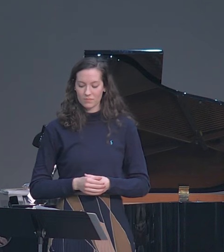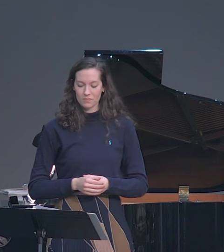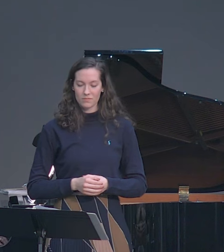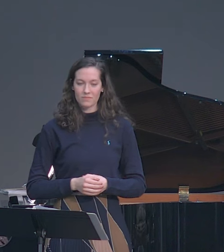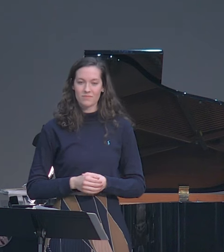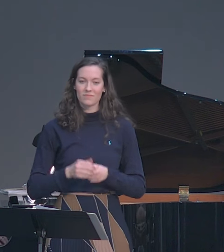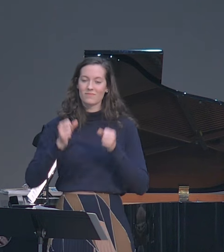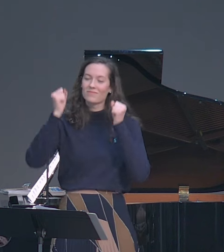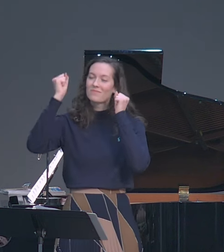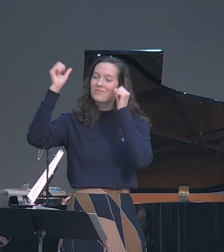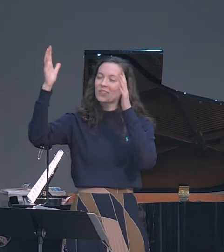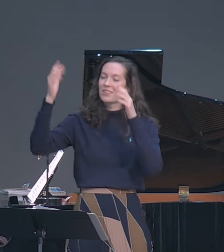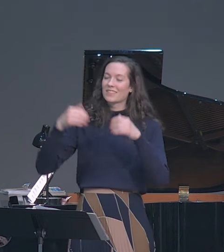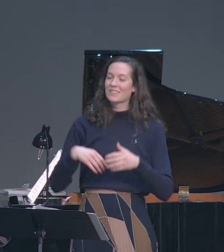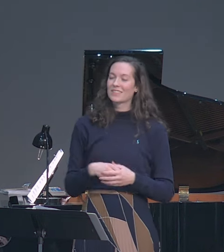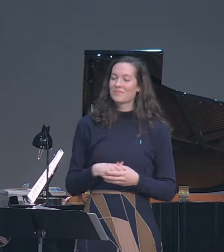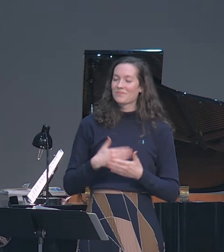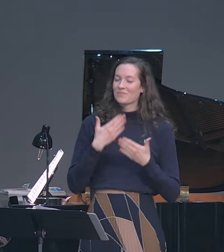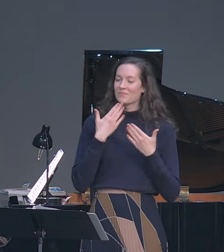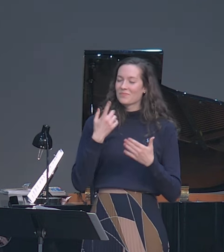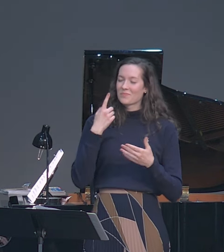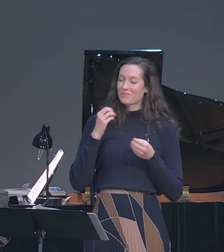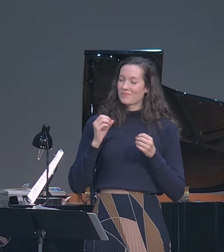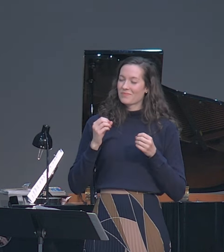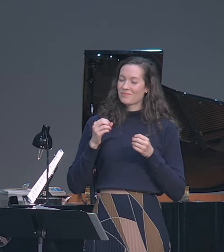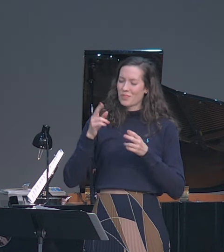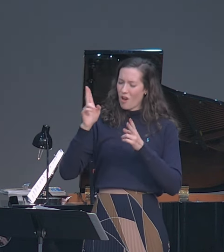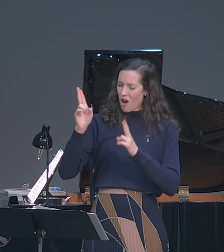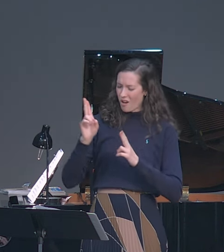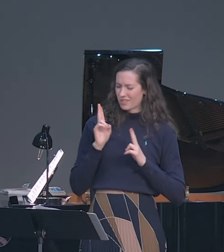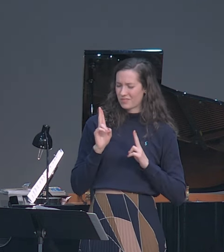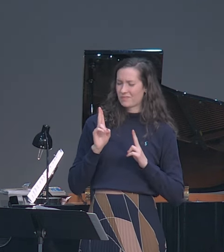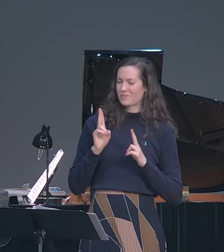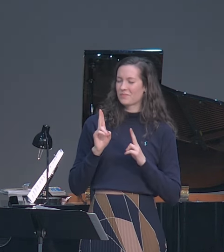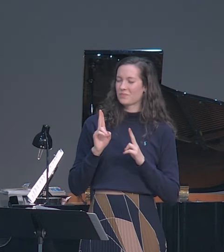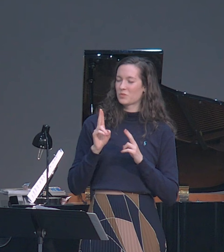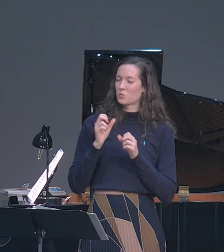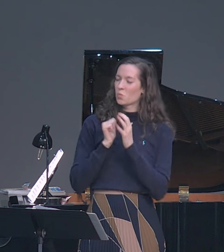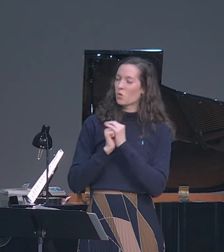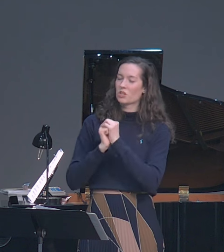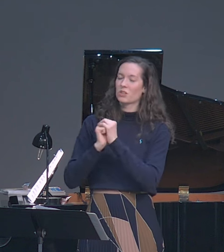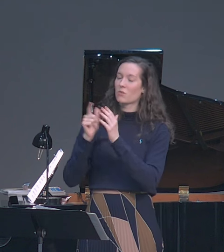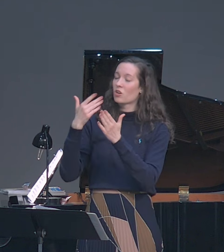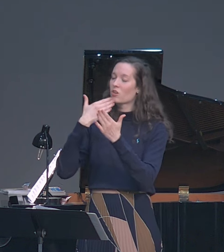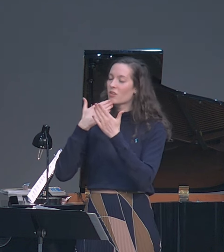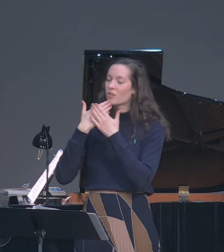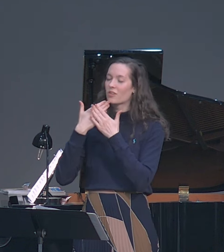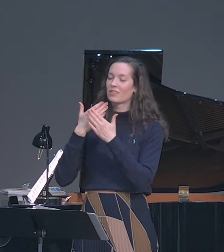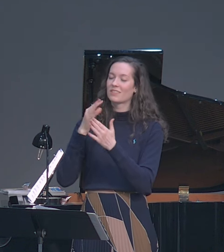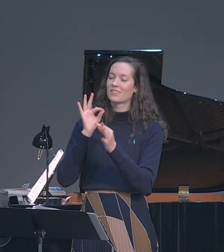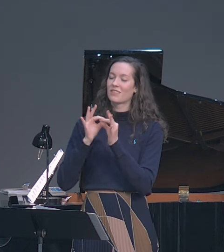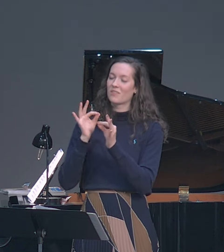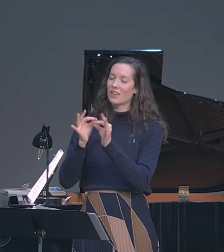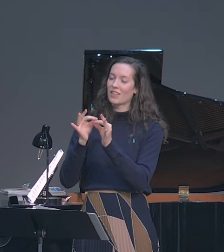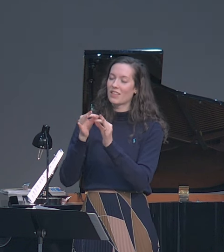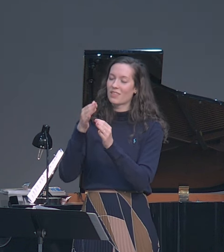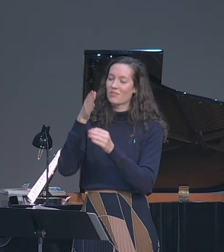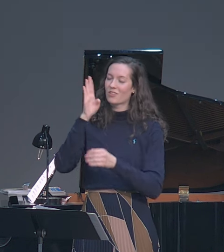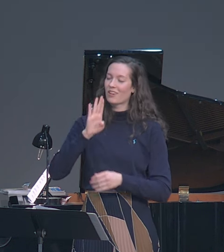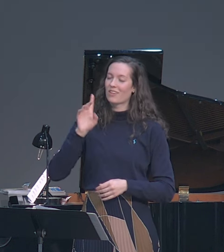Father, we thank you for the privilege that we have of worshiping such a good and faithful God who is in control